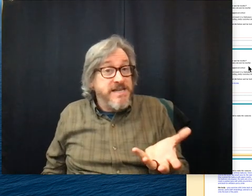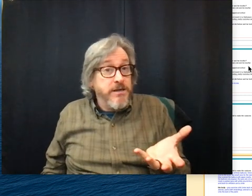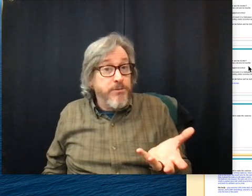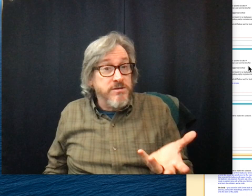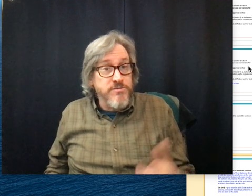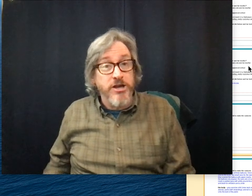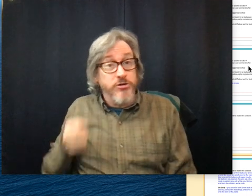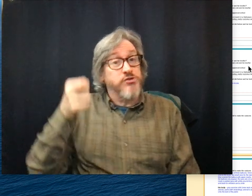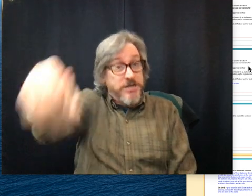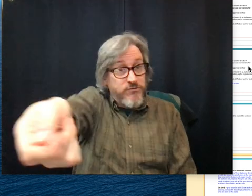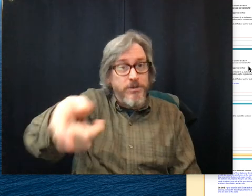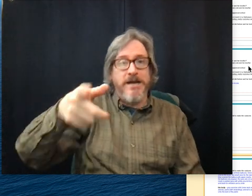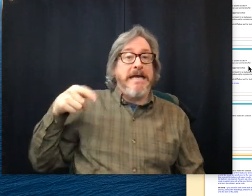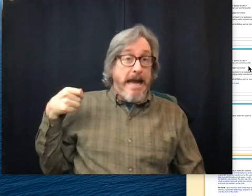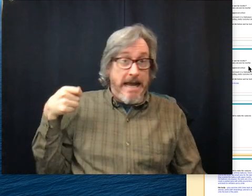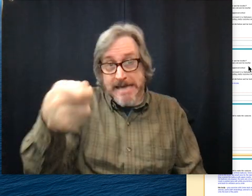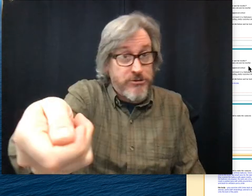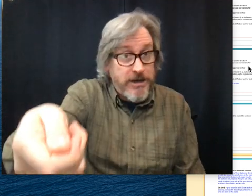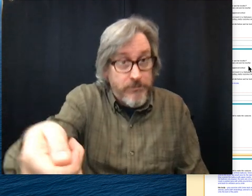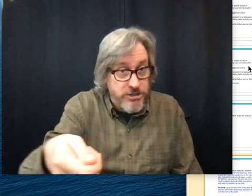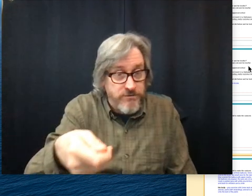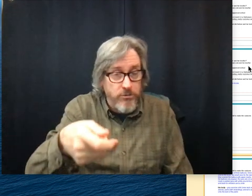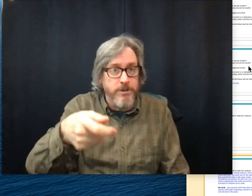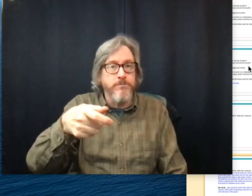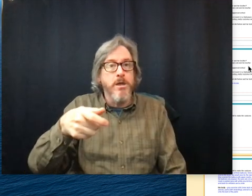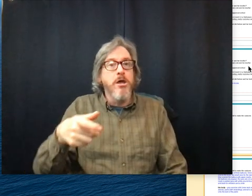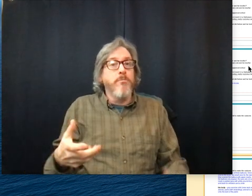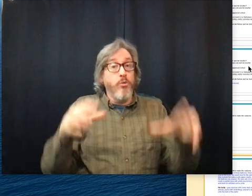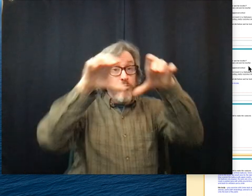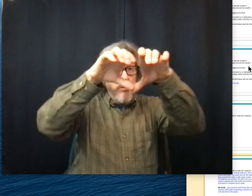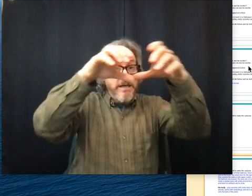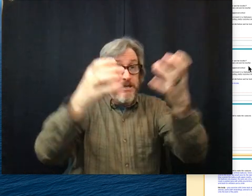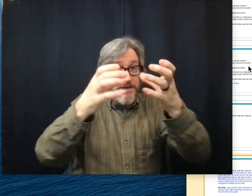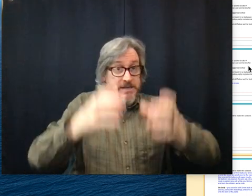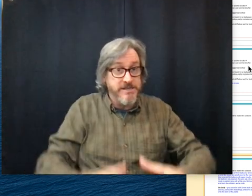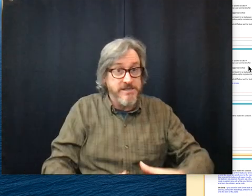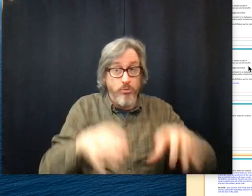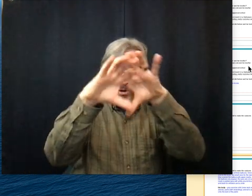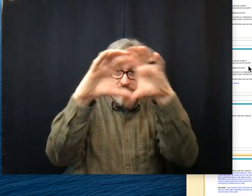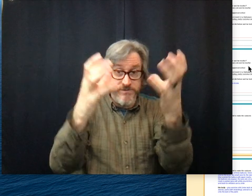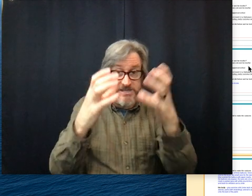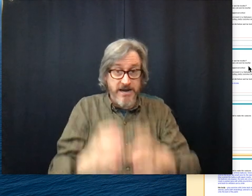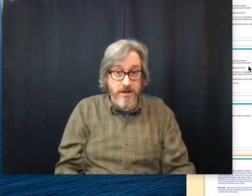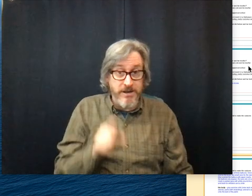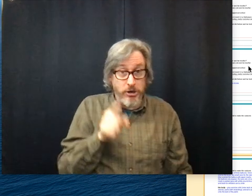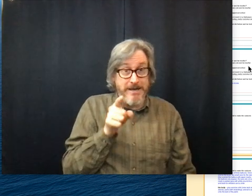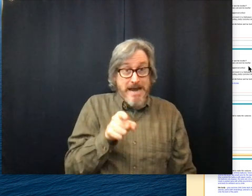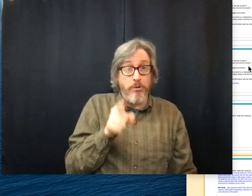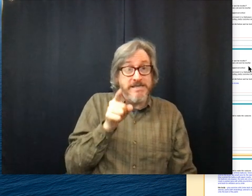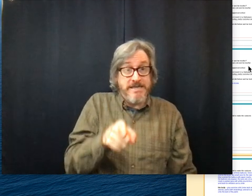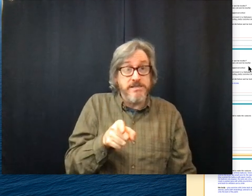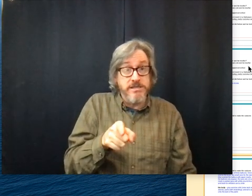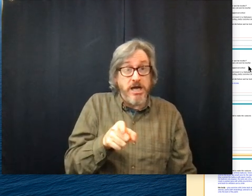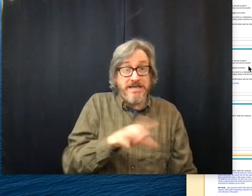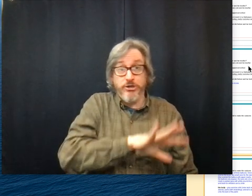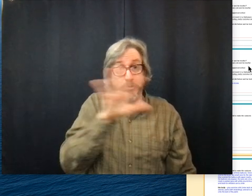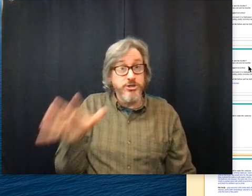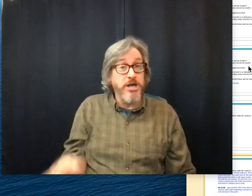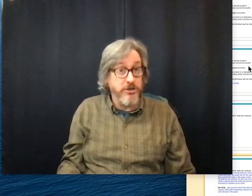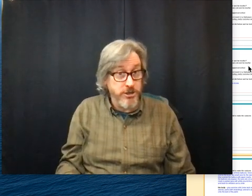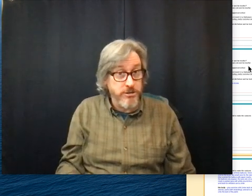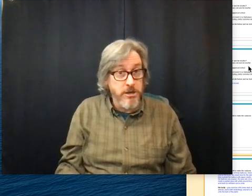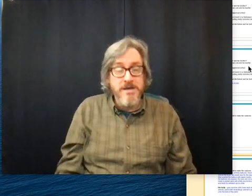And I understand the impulse, right? You just reach forward, and he exaggerated reaching forward. But we really need to be consistent. Once you've set it up here, it now exists